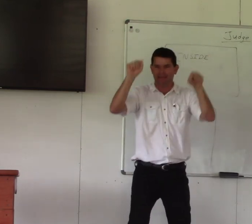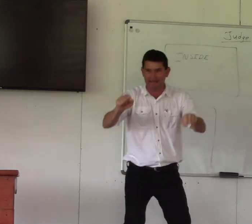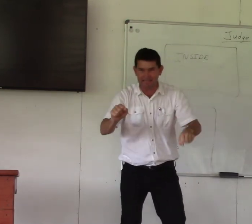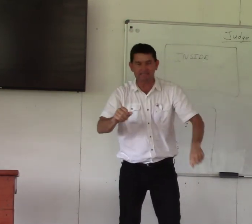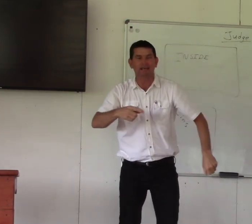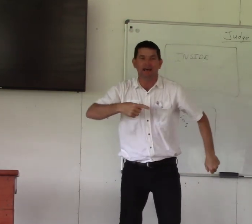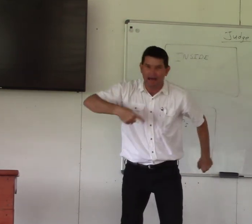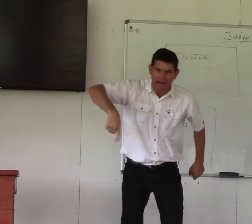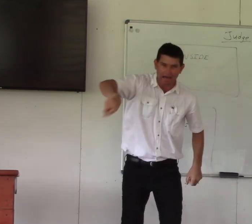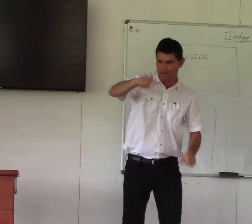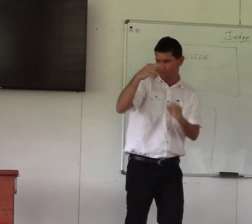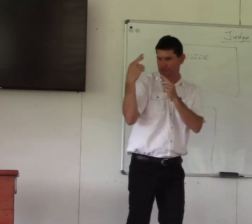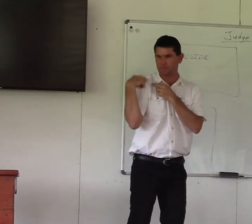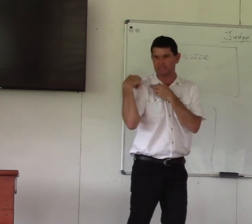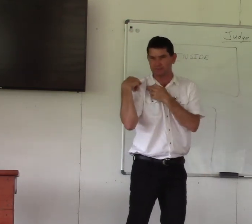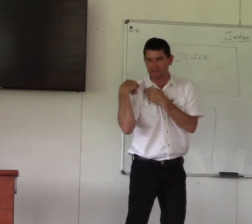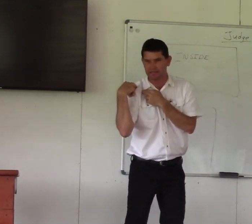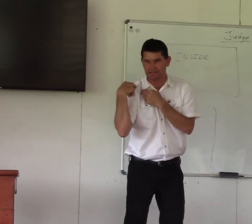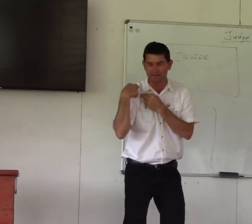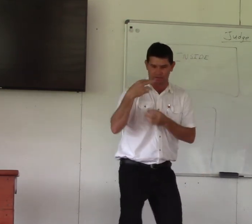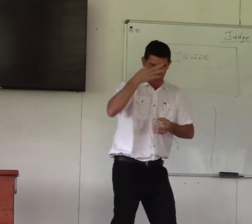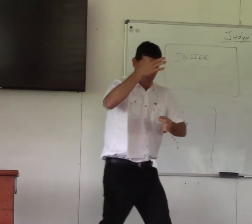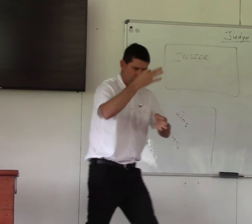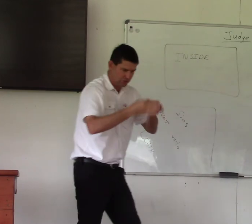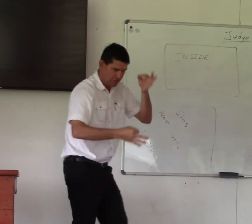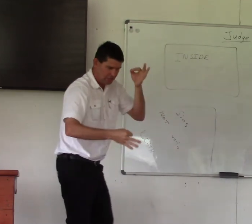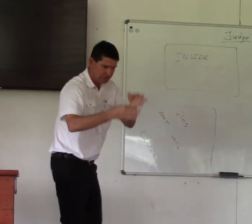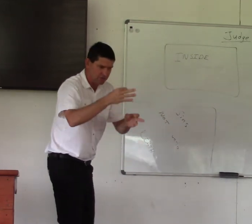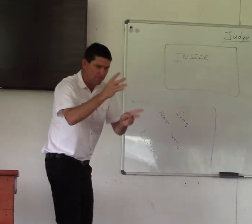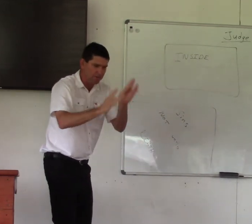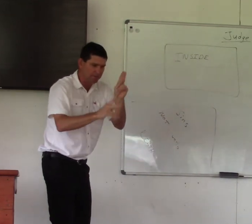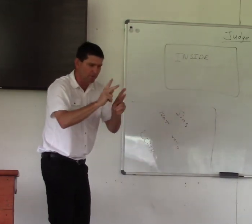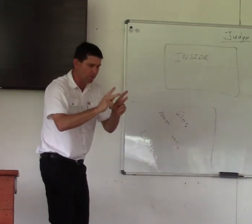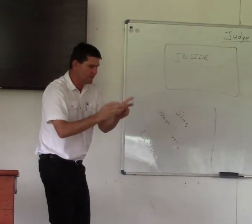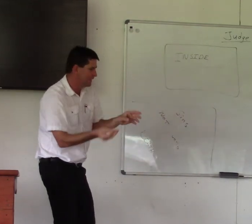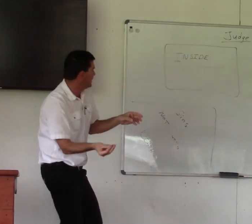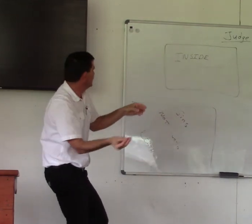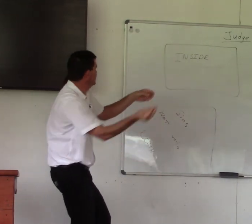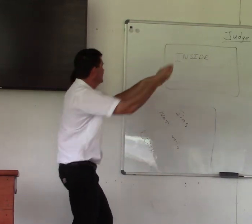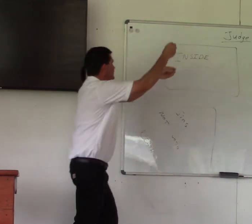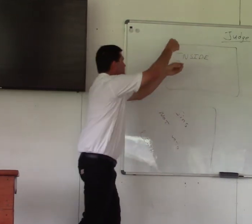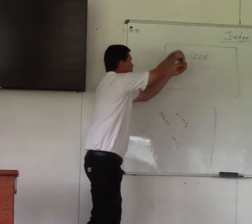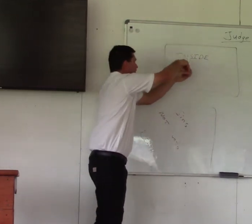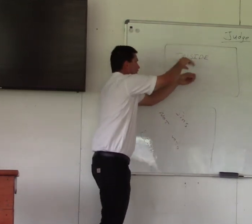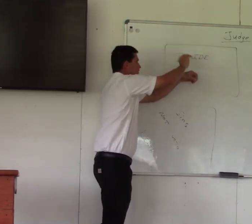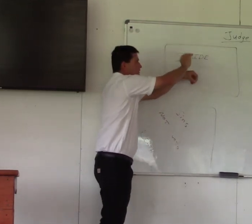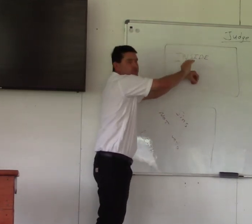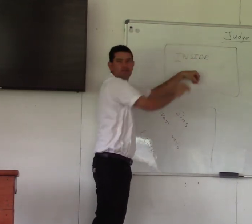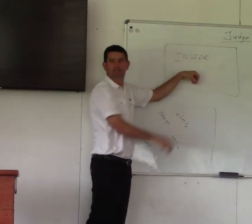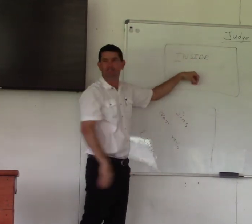Yes, our responsibility is to judge people inside the church.